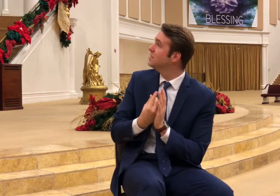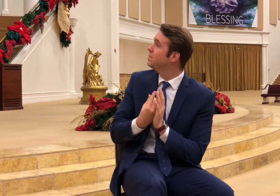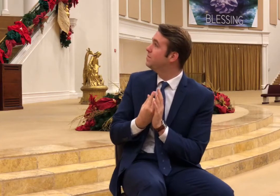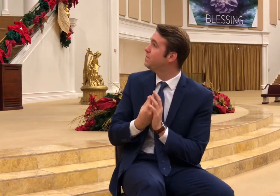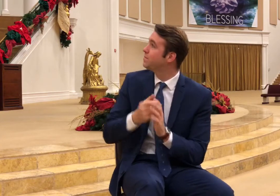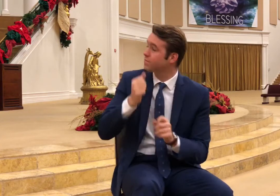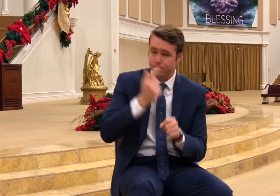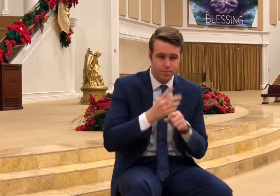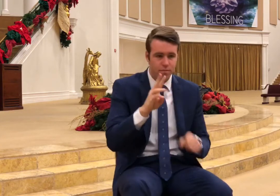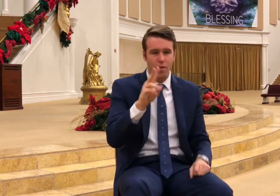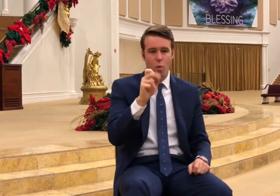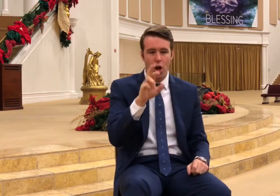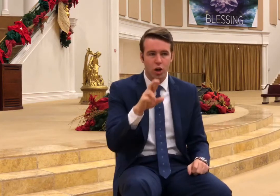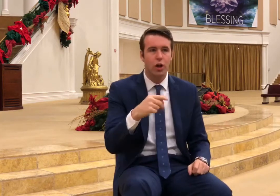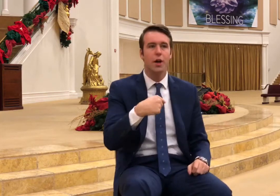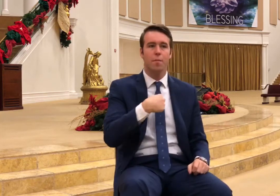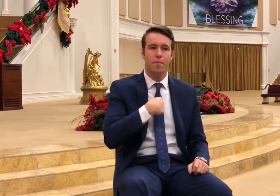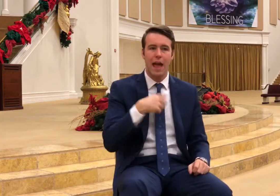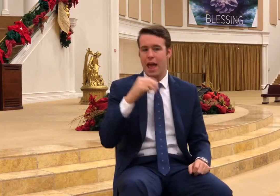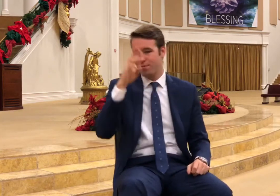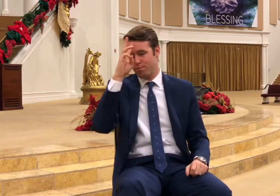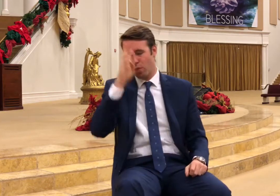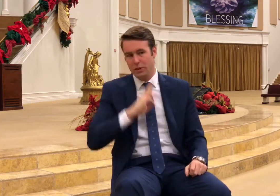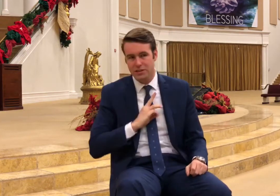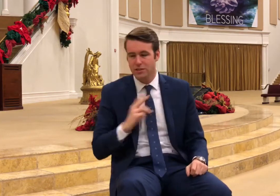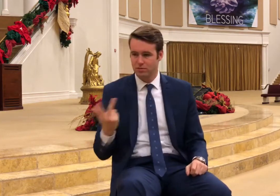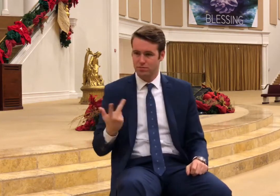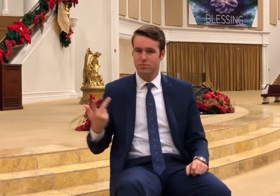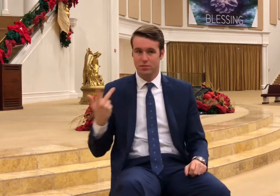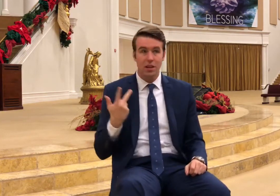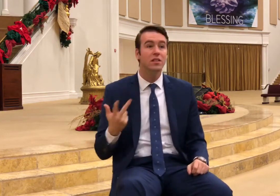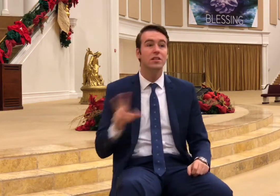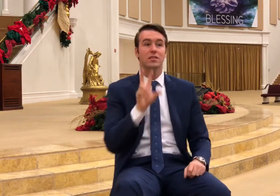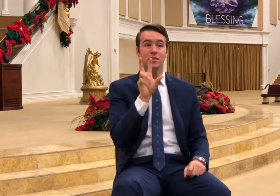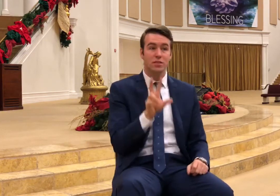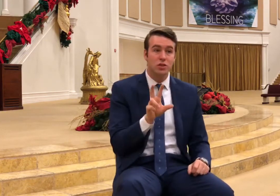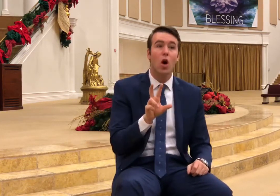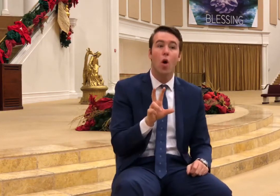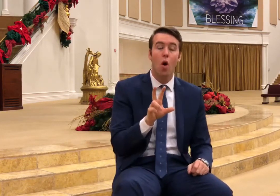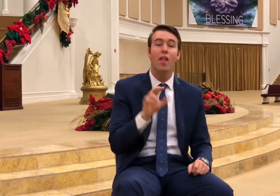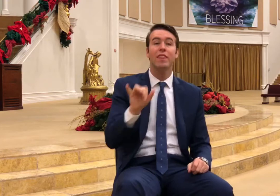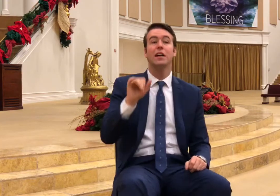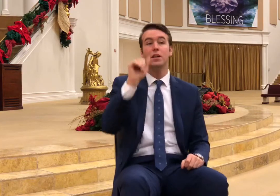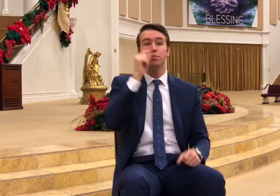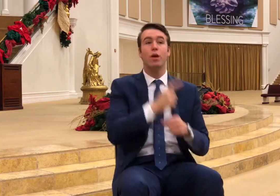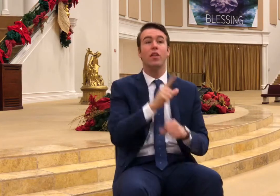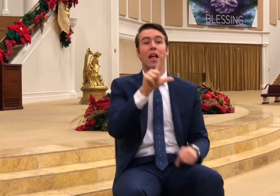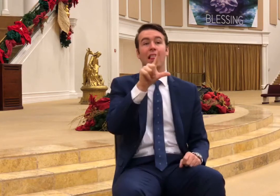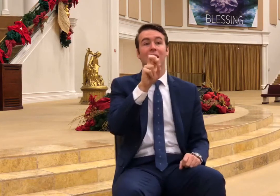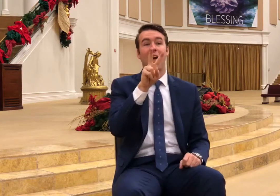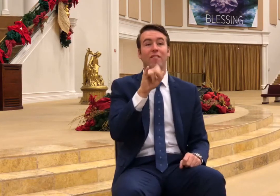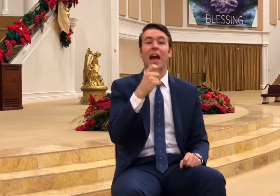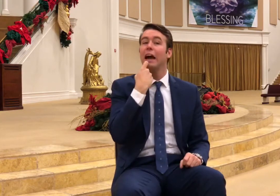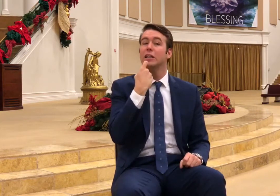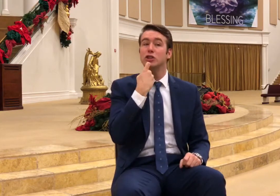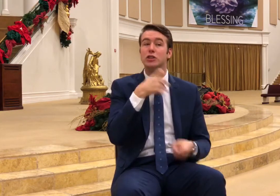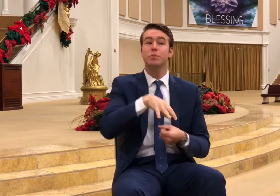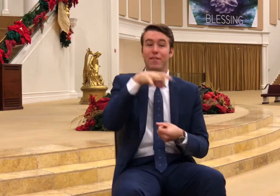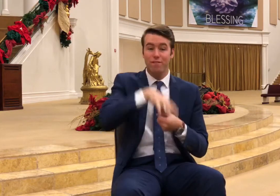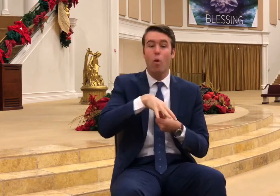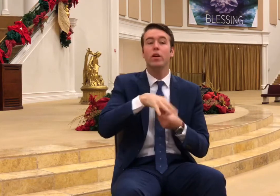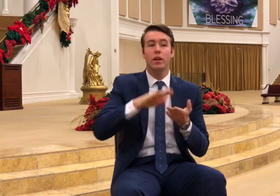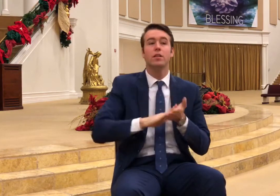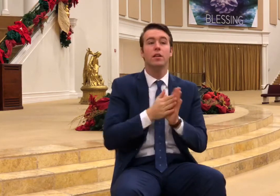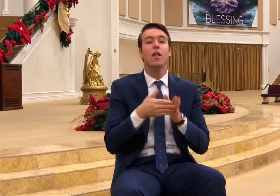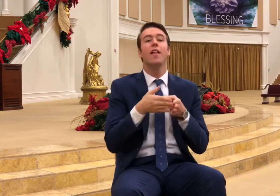Brother Walker, myself, and Bishop Wilson, and this was when Brother Levy had just been voted in as